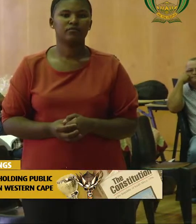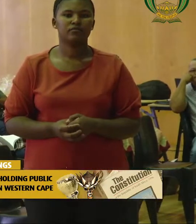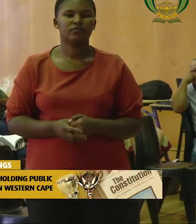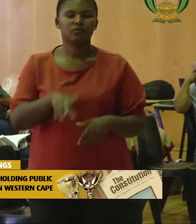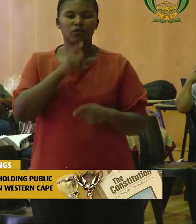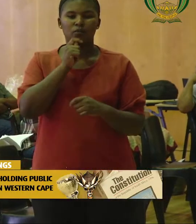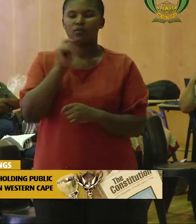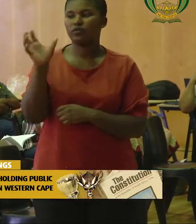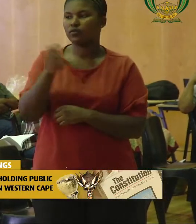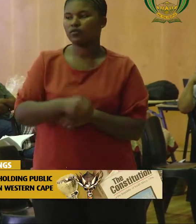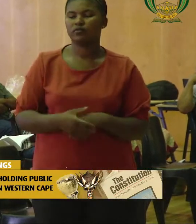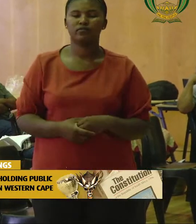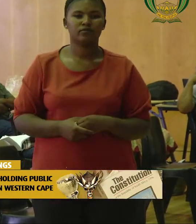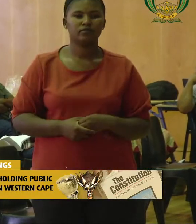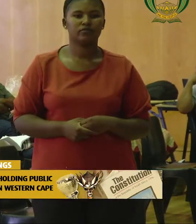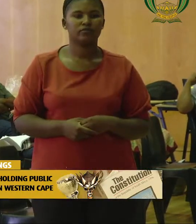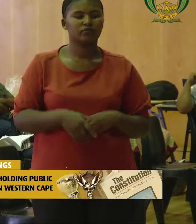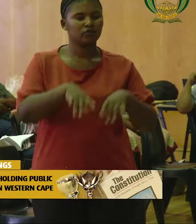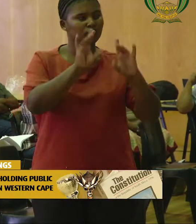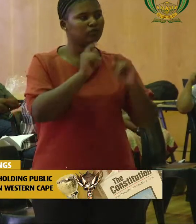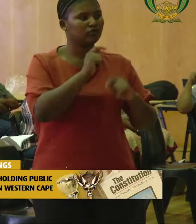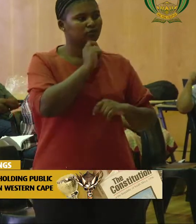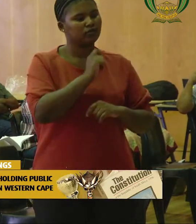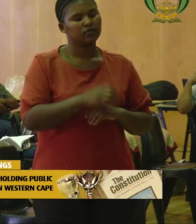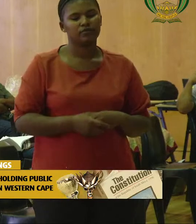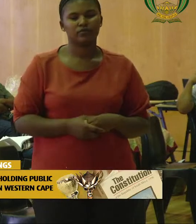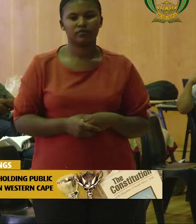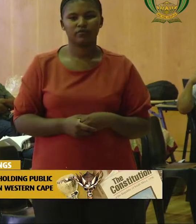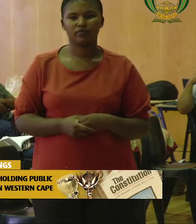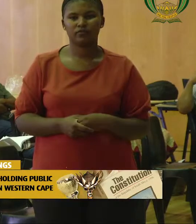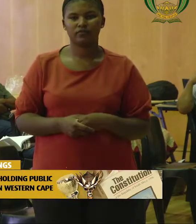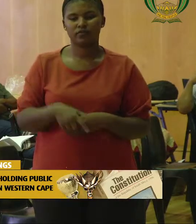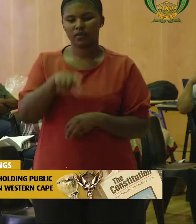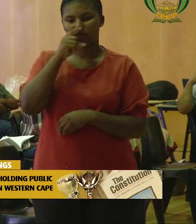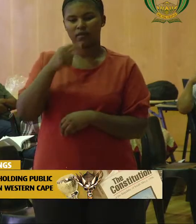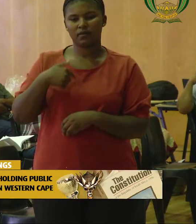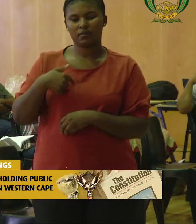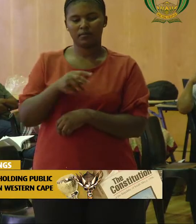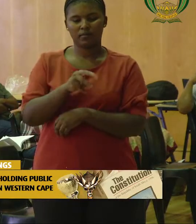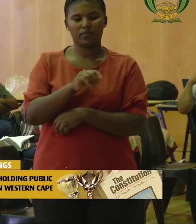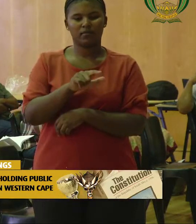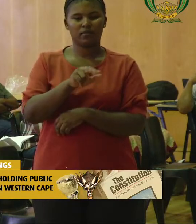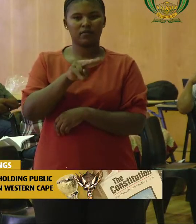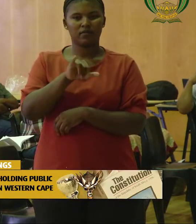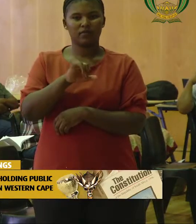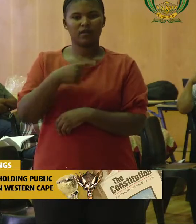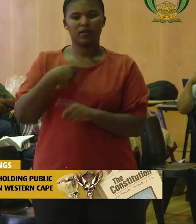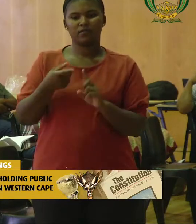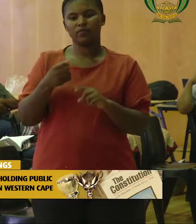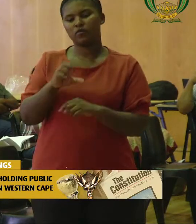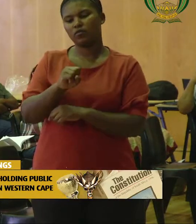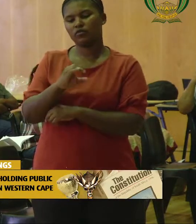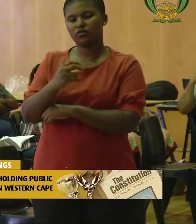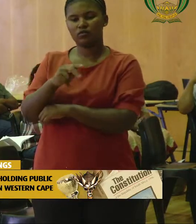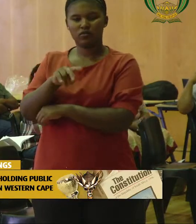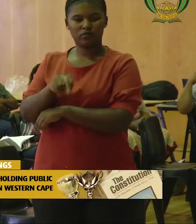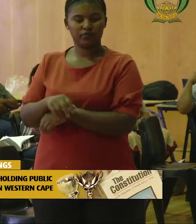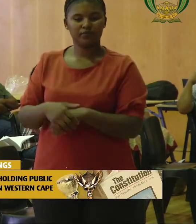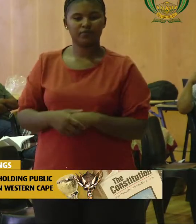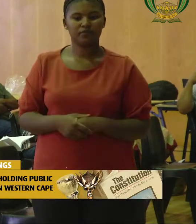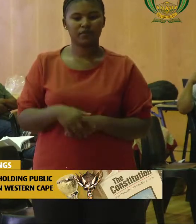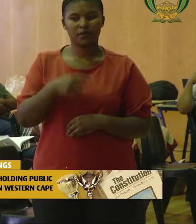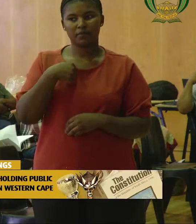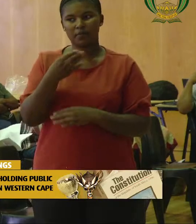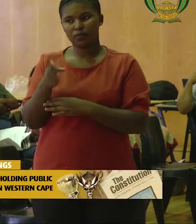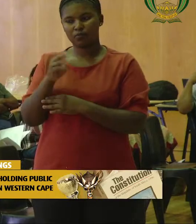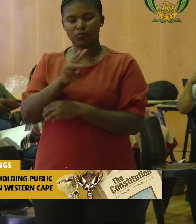Good morning, everybody. Good morning, Chair. My name is Marvin Minis, and I'm from Oudtshoorn. I'm there based